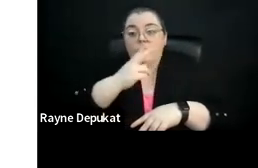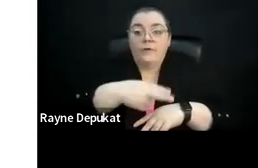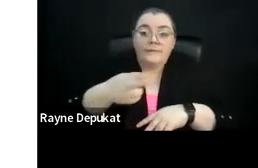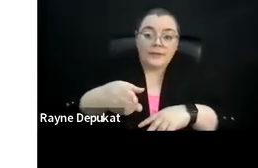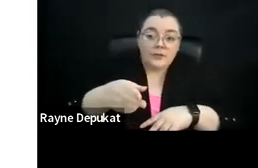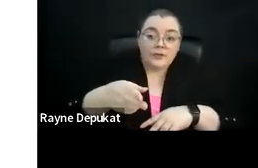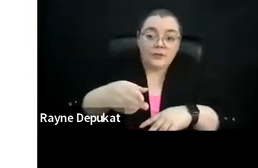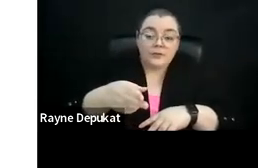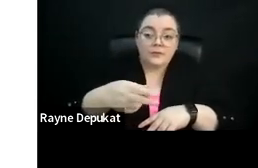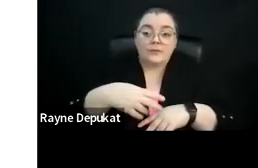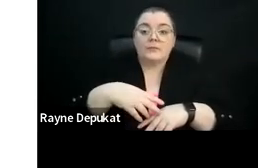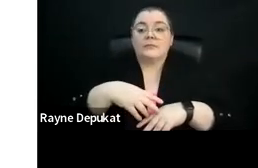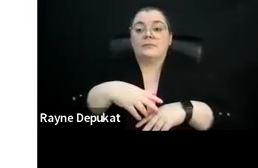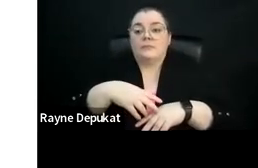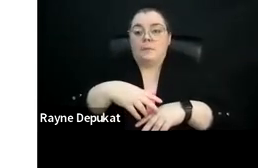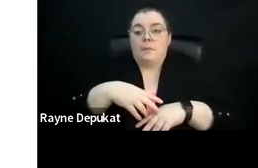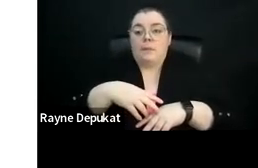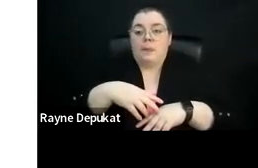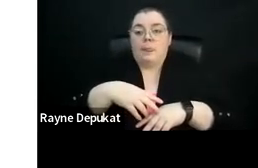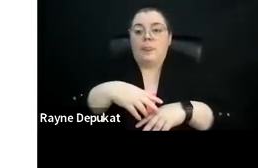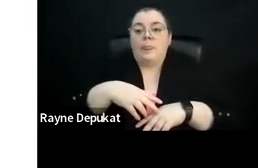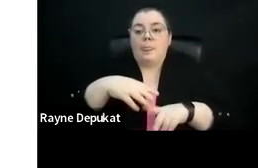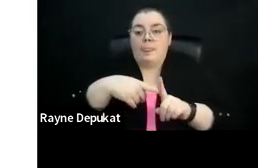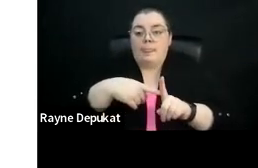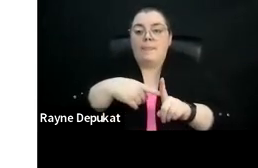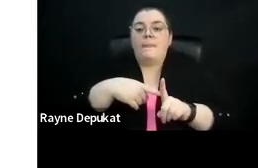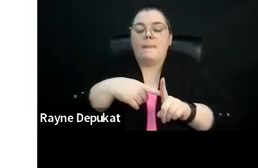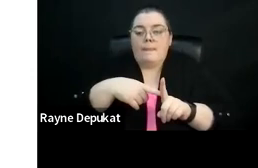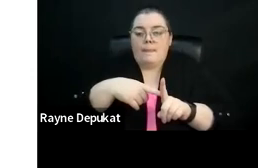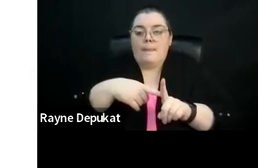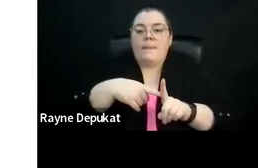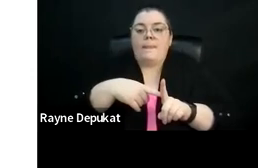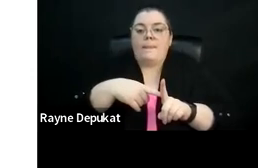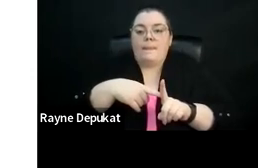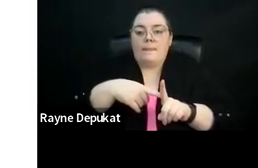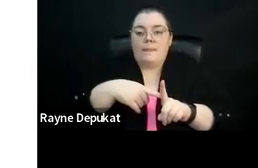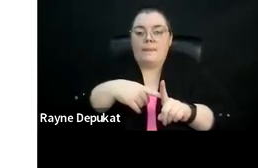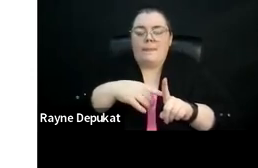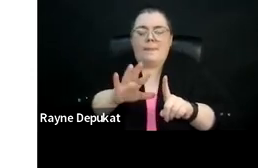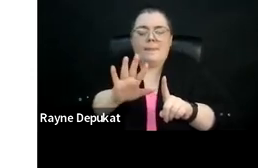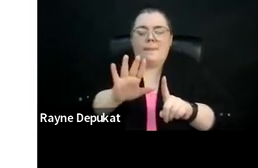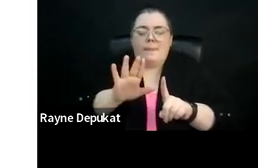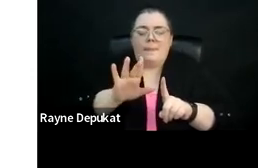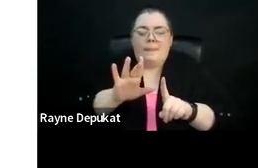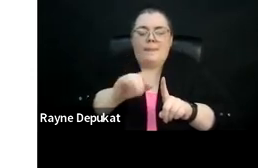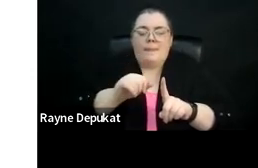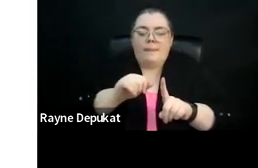and knows the ideal setup or preference for the deaf, the hard of hearing, or the deaf blind.